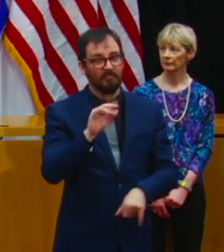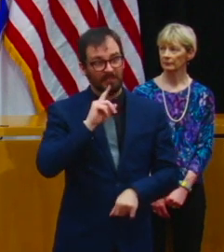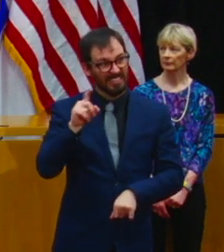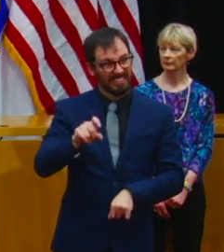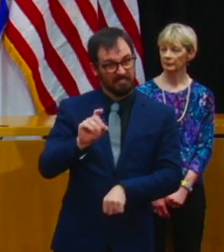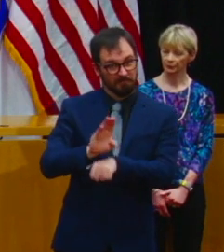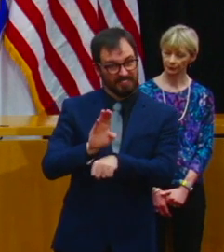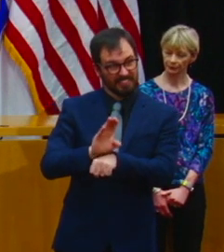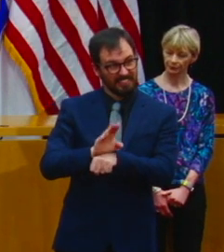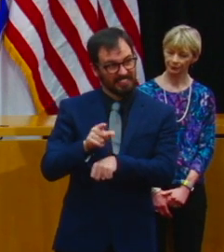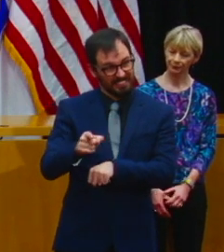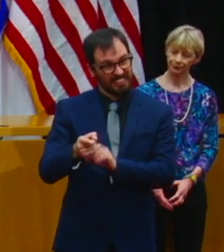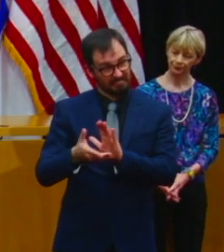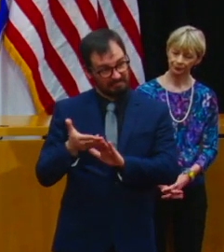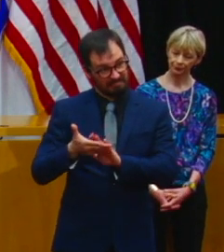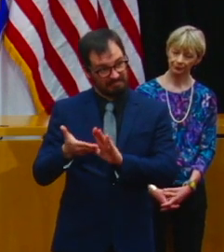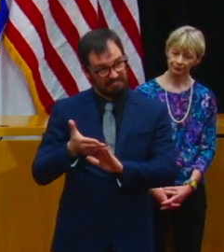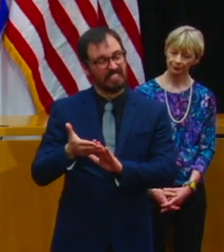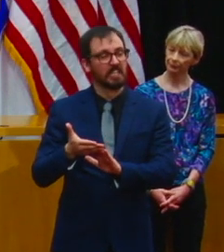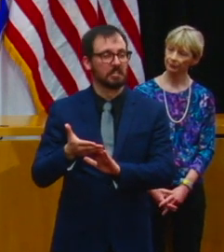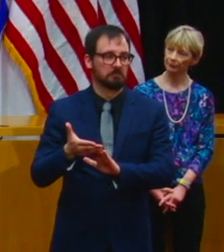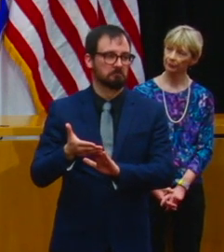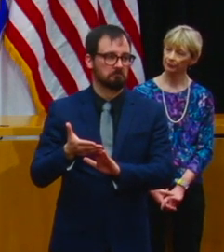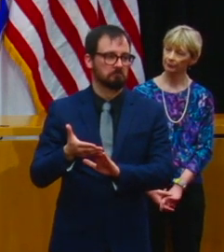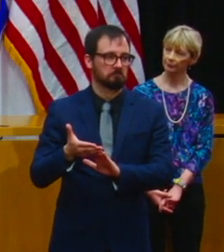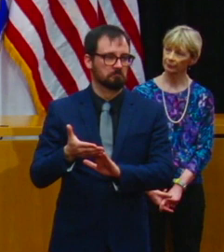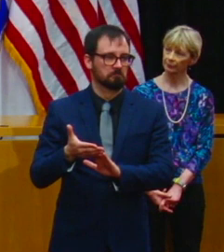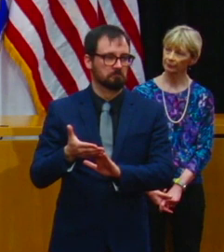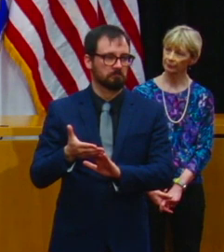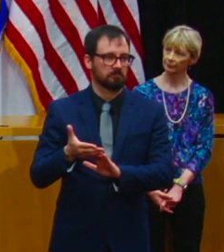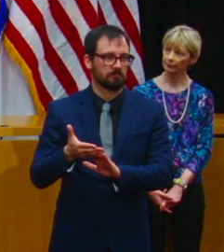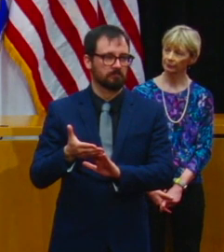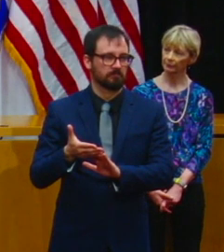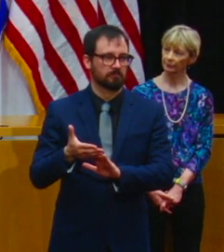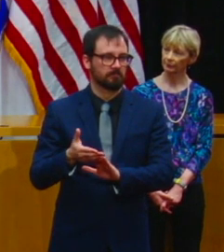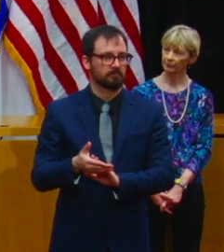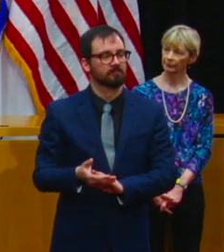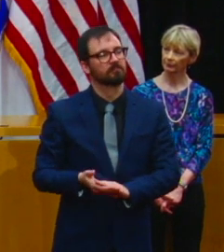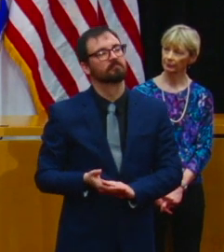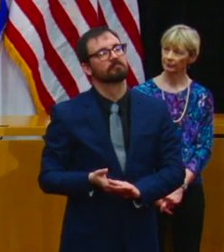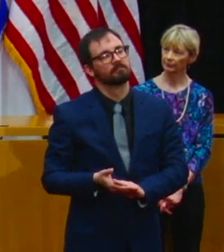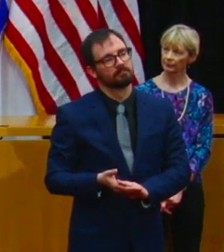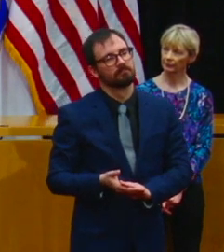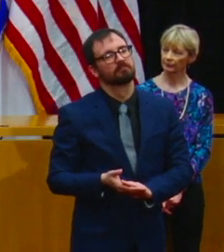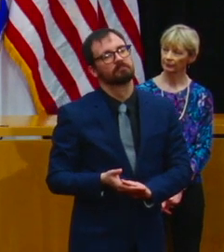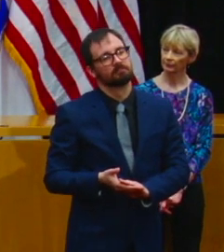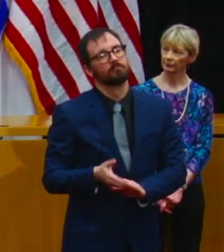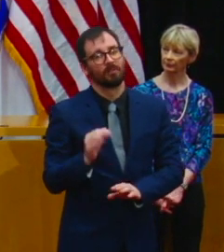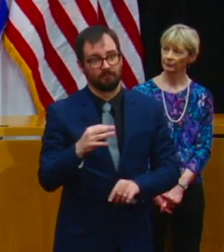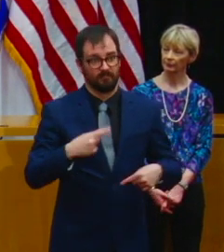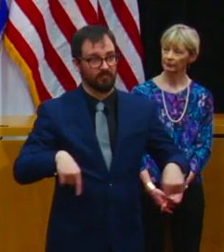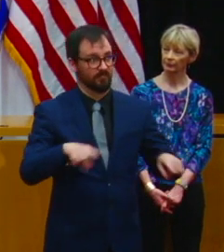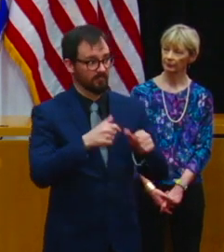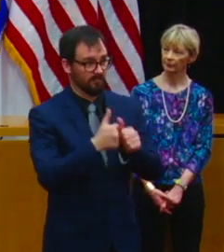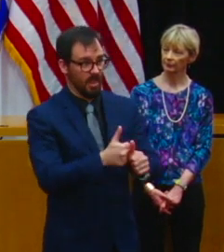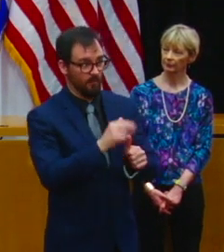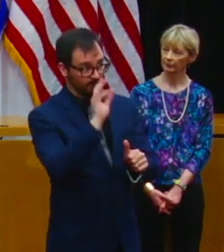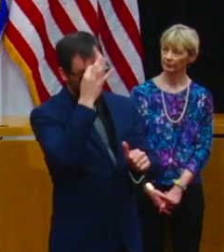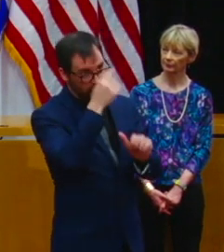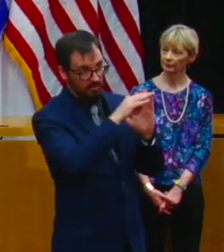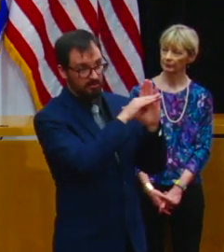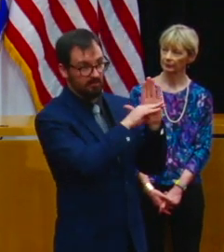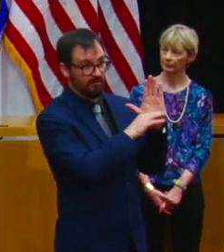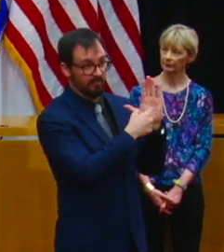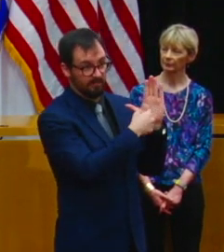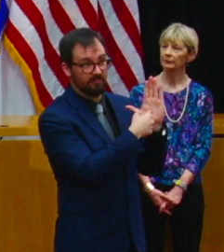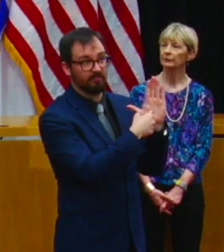federal guideline, which represents what I would call kind of the minimum. I mean, if the feds say something's